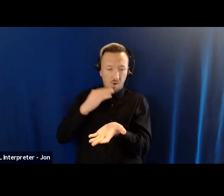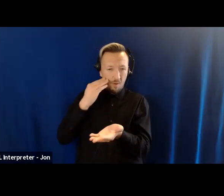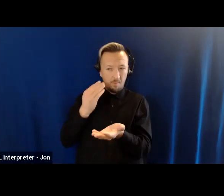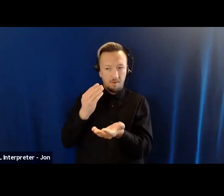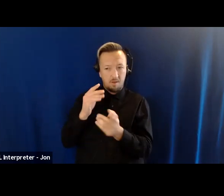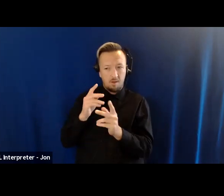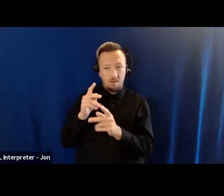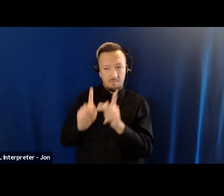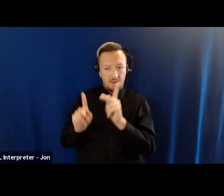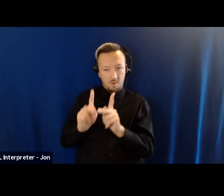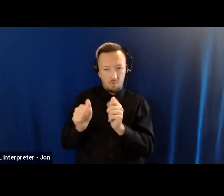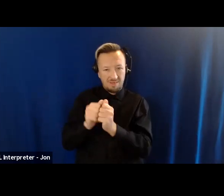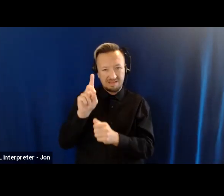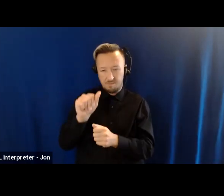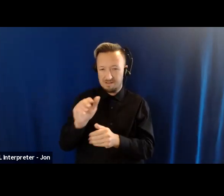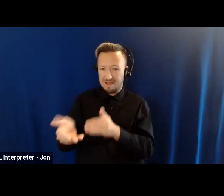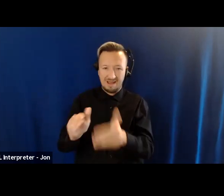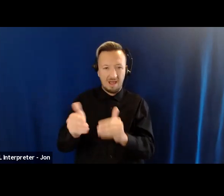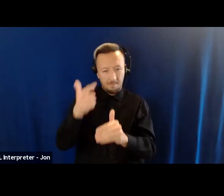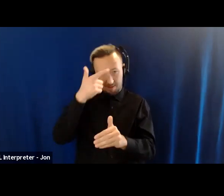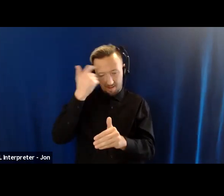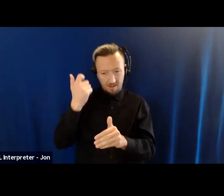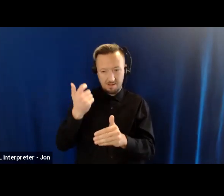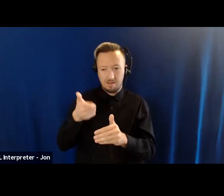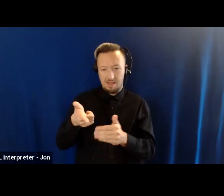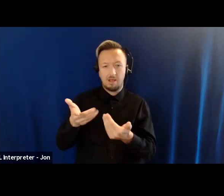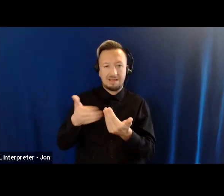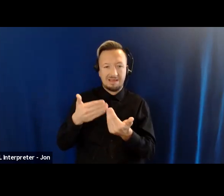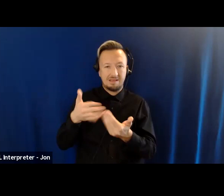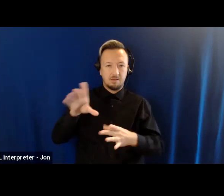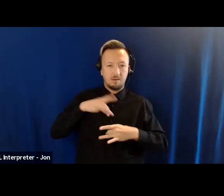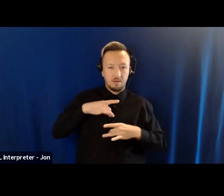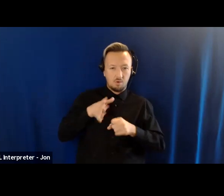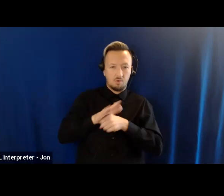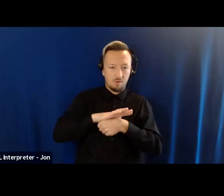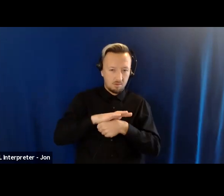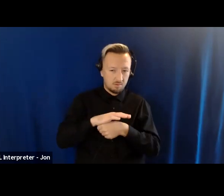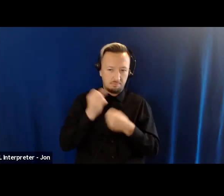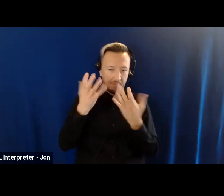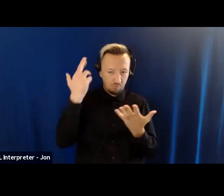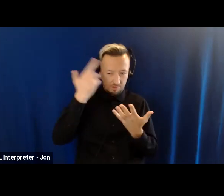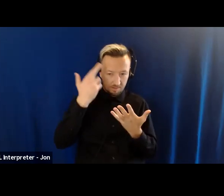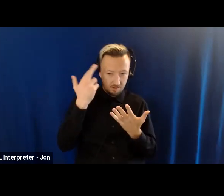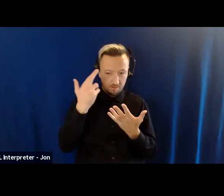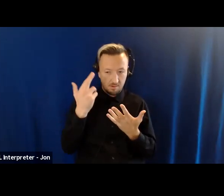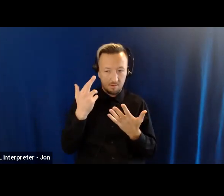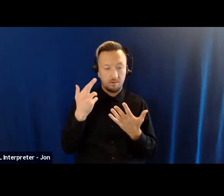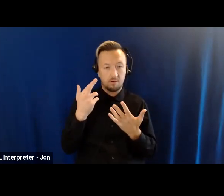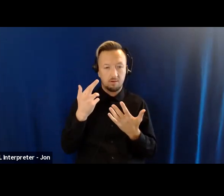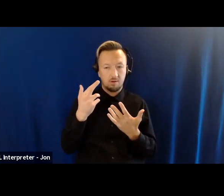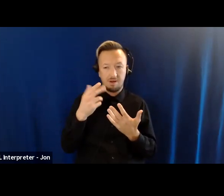are at risk for contracting COVID due to many reasons, basically not